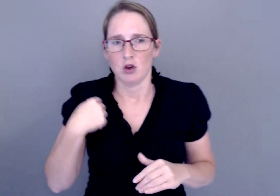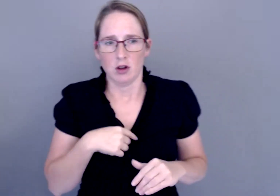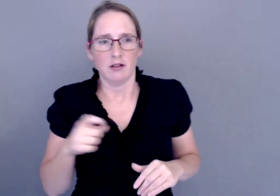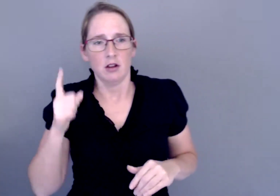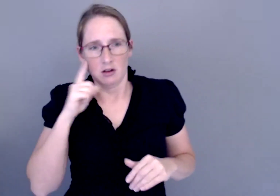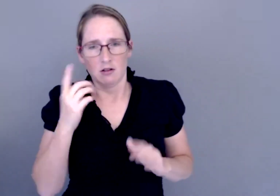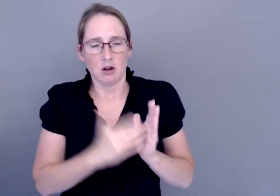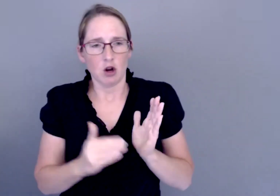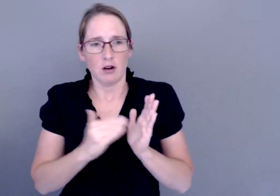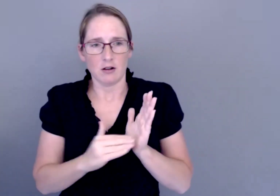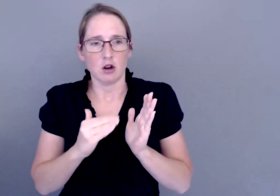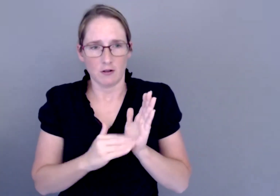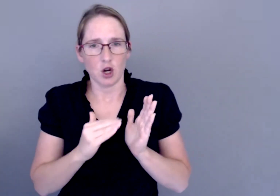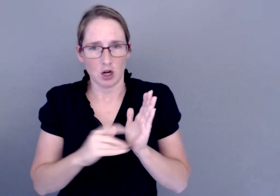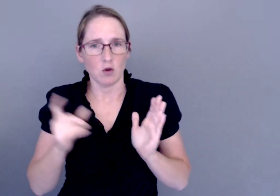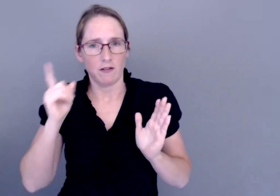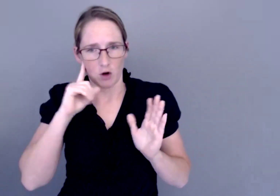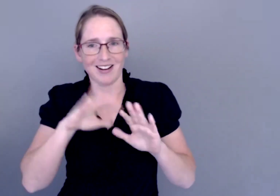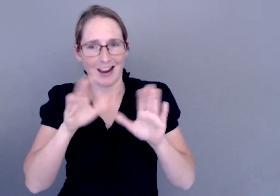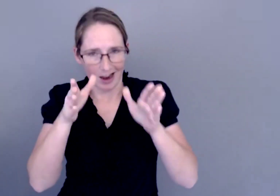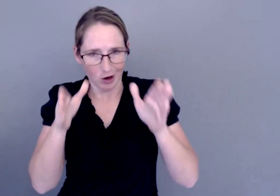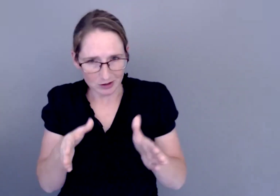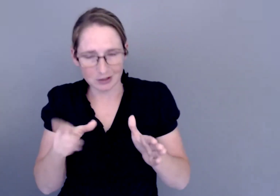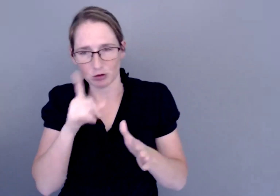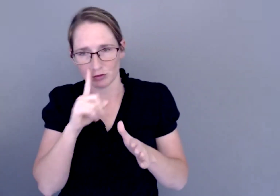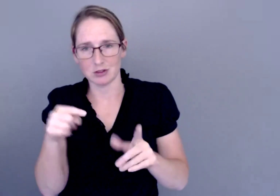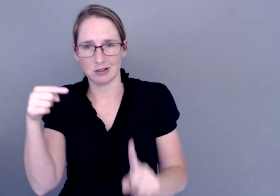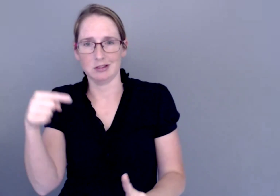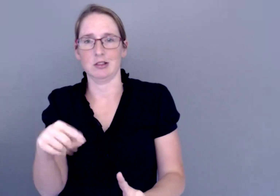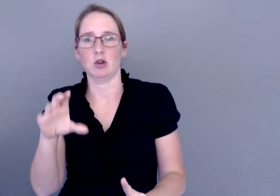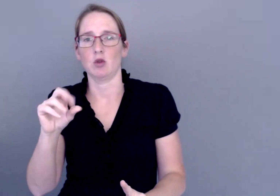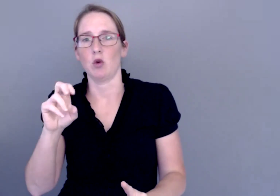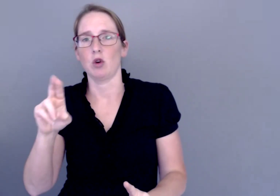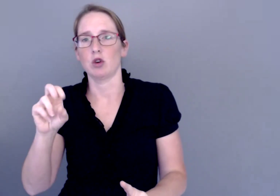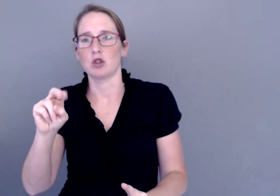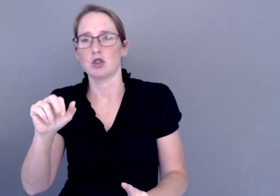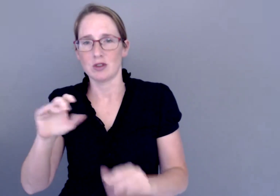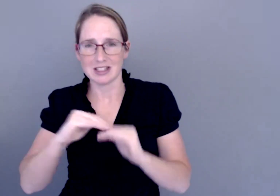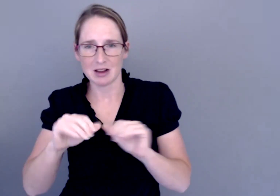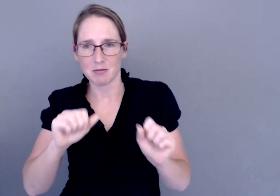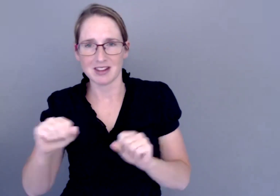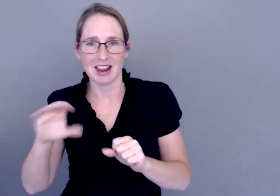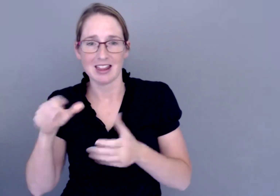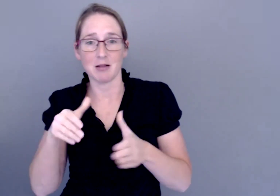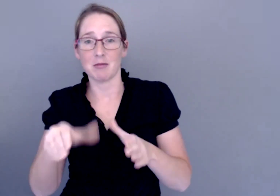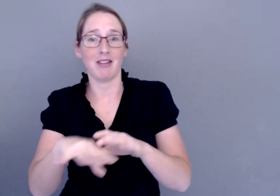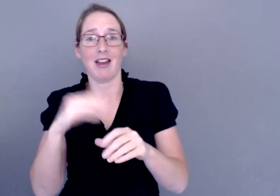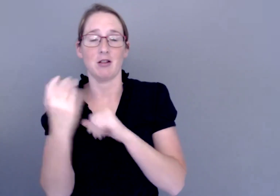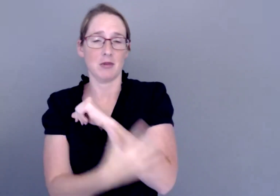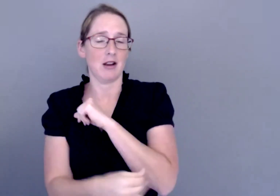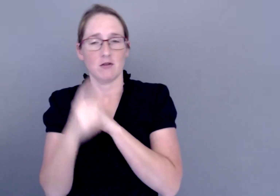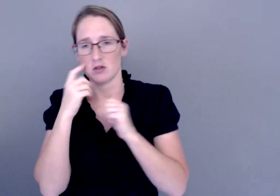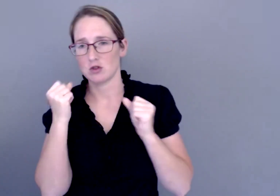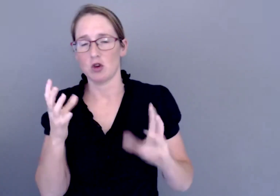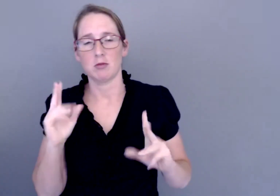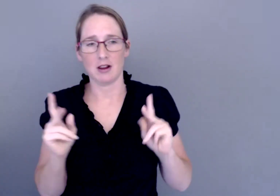over and over again that housing is, really the cornerstone of stability and the path out of poverty for so many